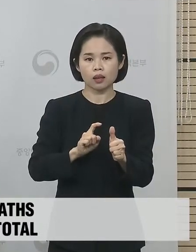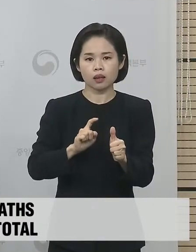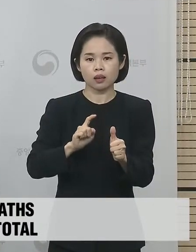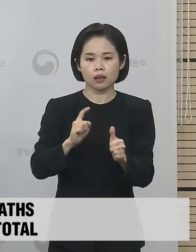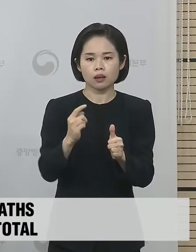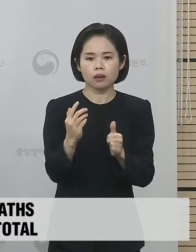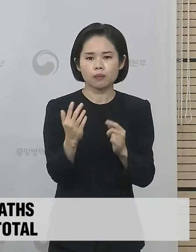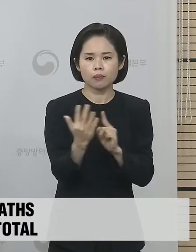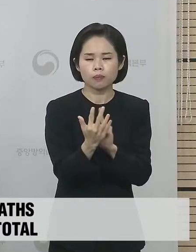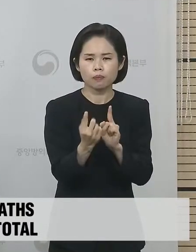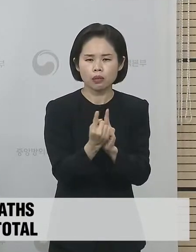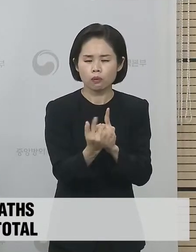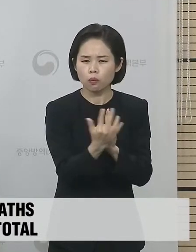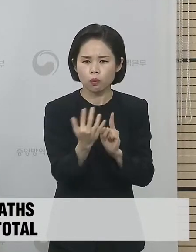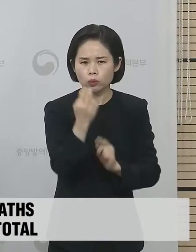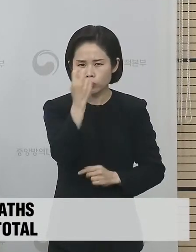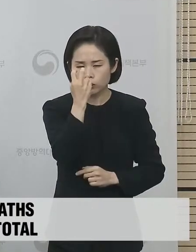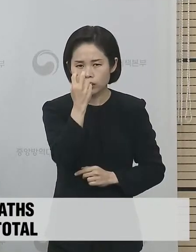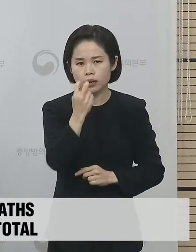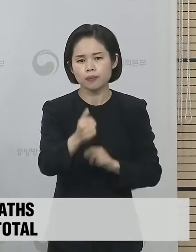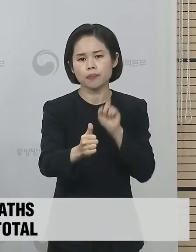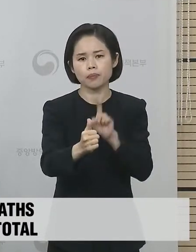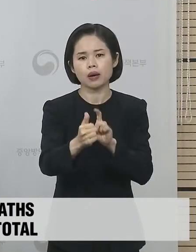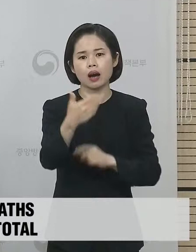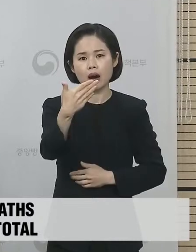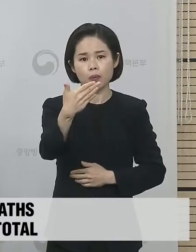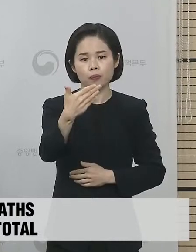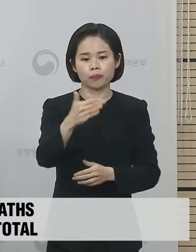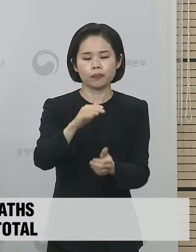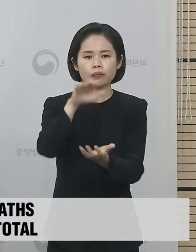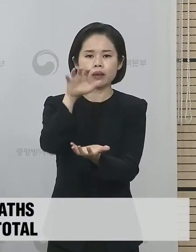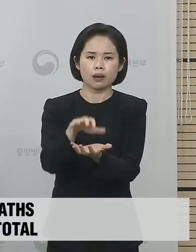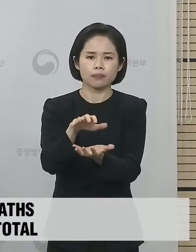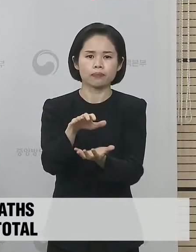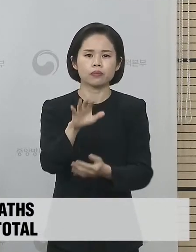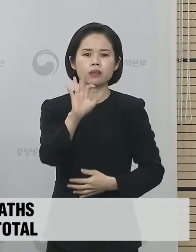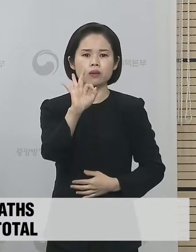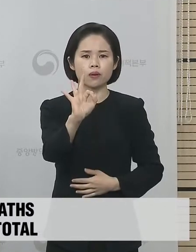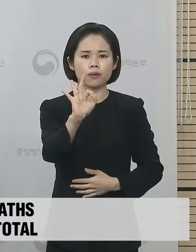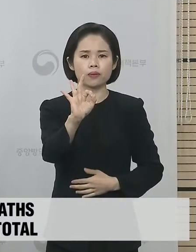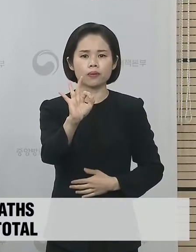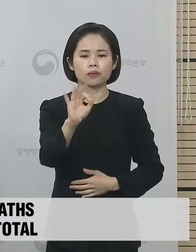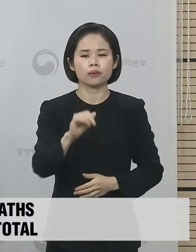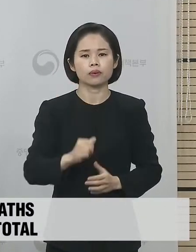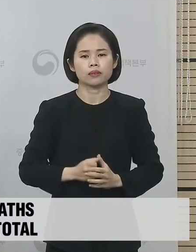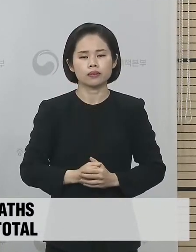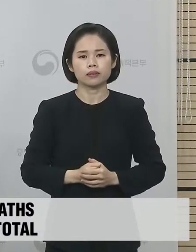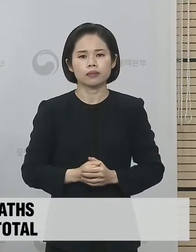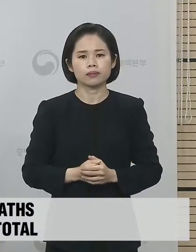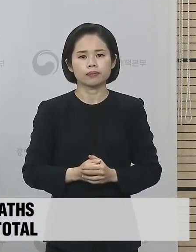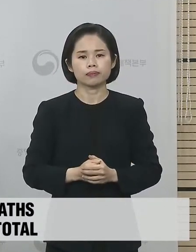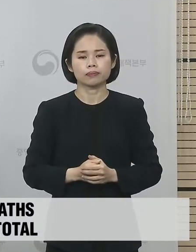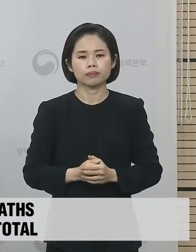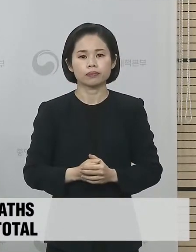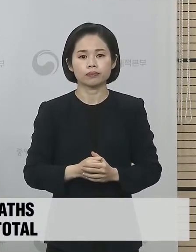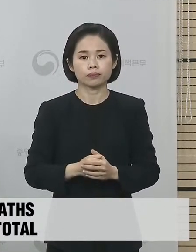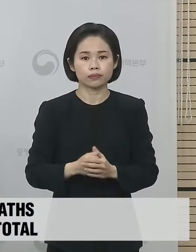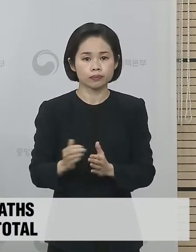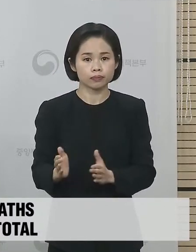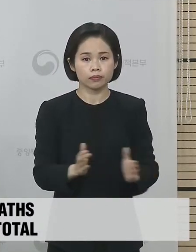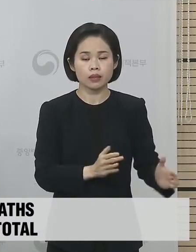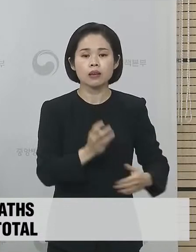confirmed at 15th of October. We have 9 more cases being confirmed. A total of 10 people have been confirmed to